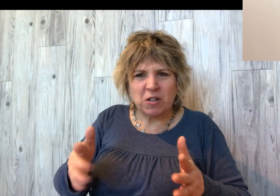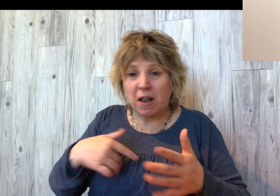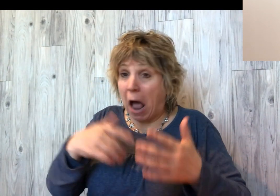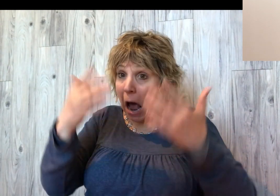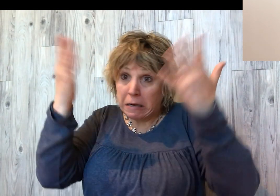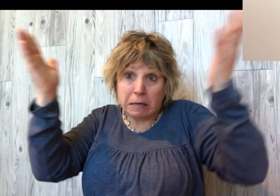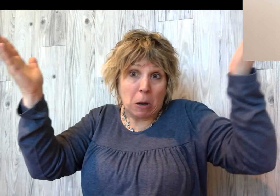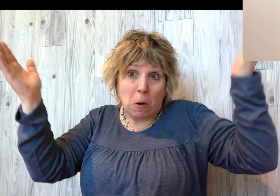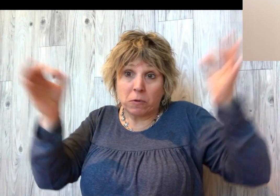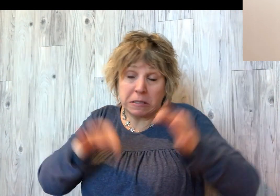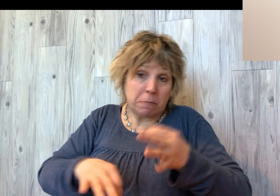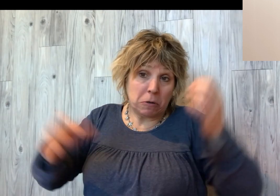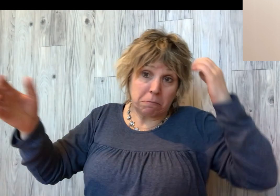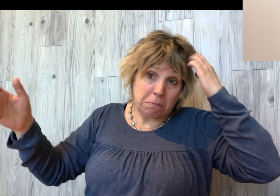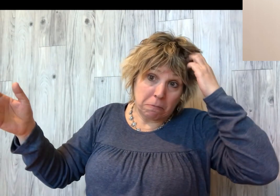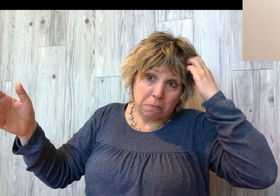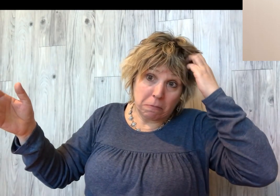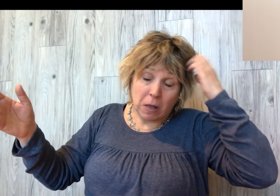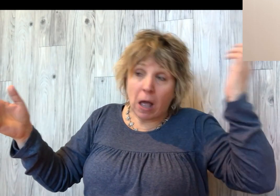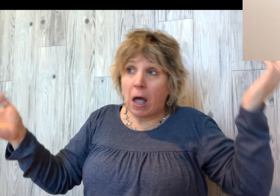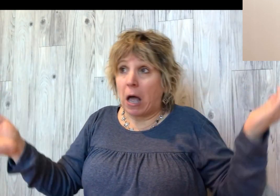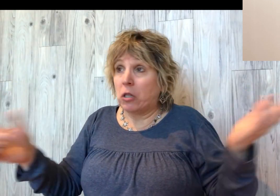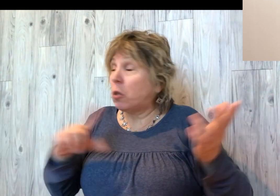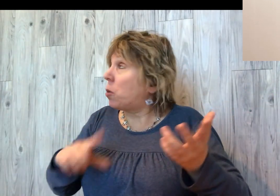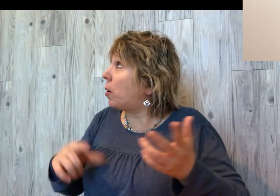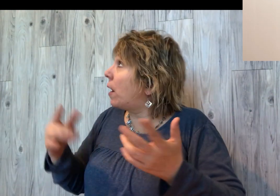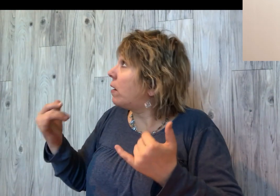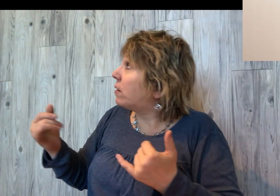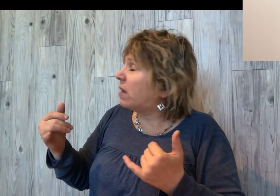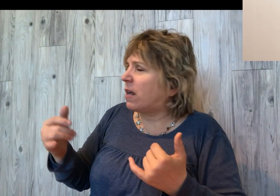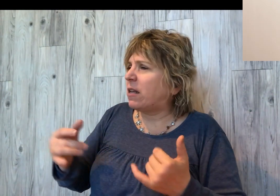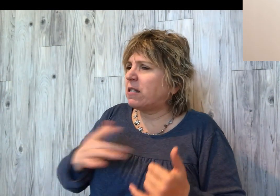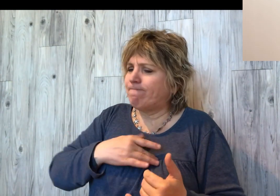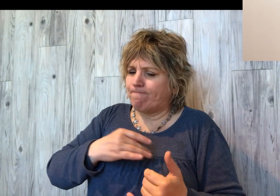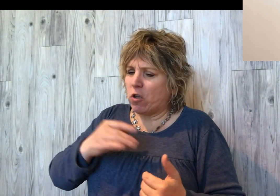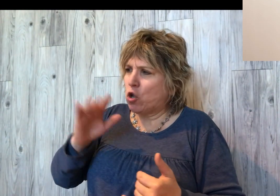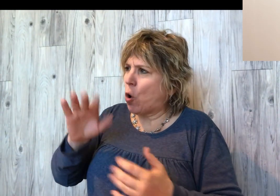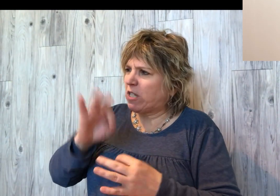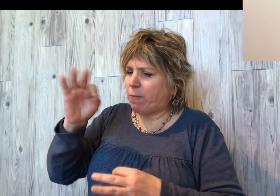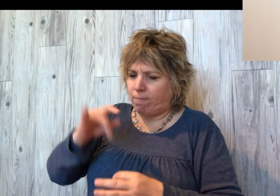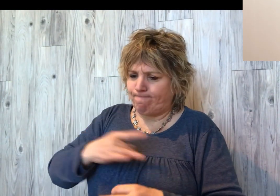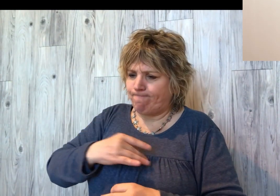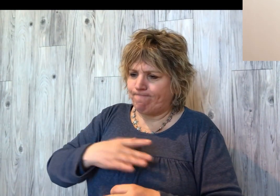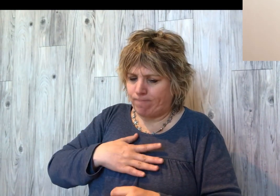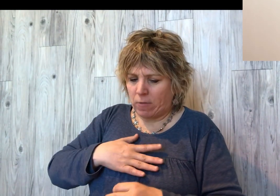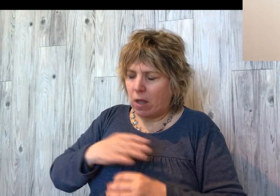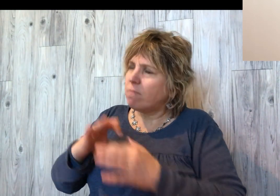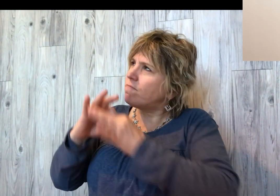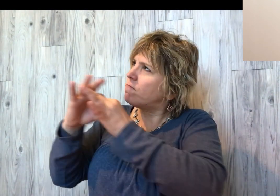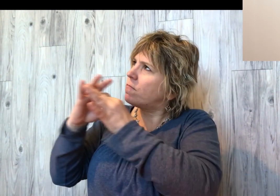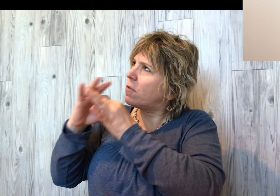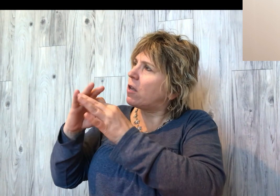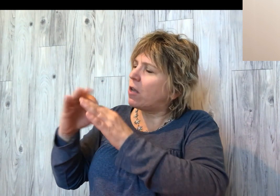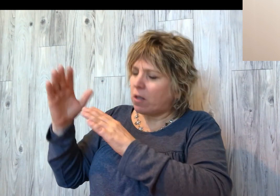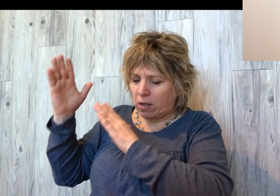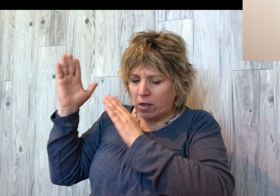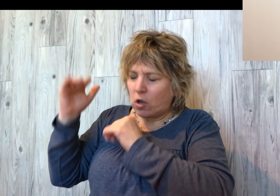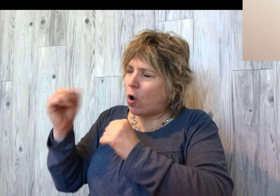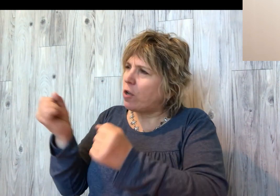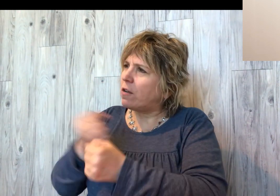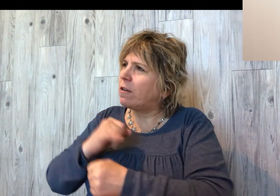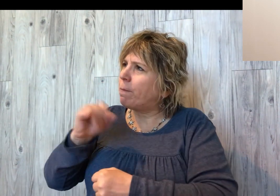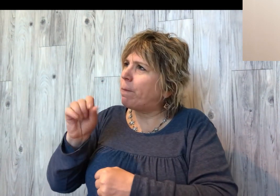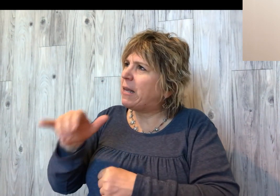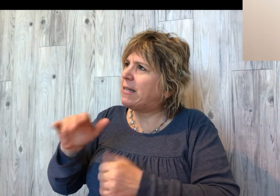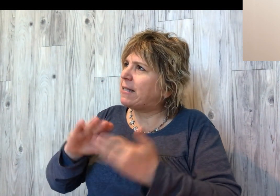place where I didn't know what I didn't know. Forgive me, Lord. And Lord, I ask that you now fill me with your spirit, with your very presence, with your hope and your